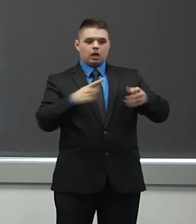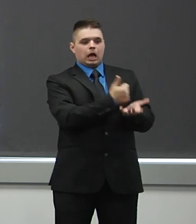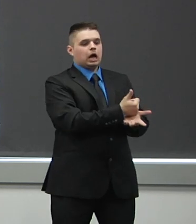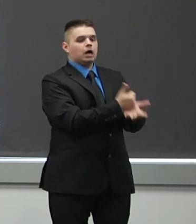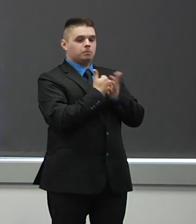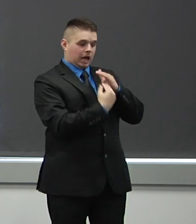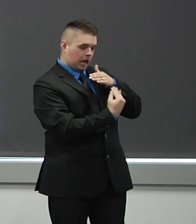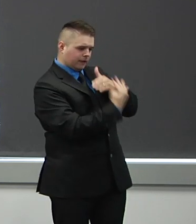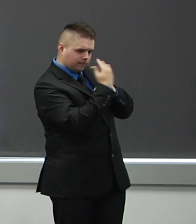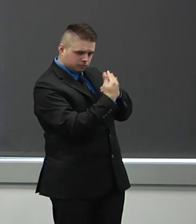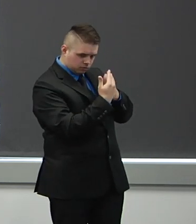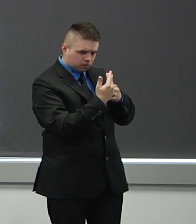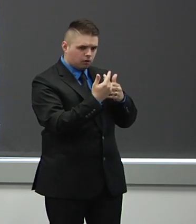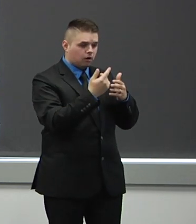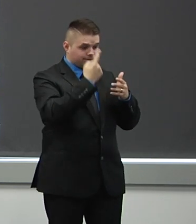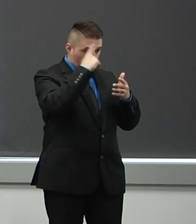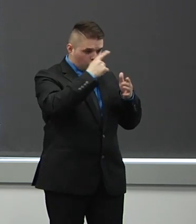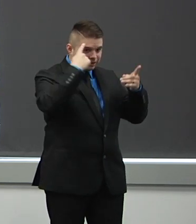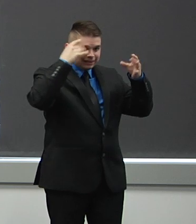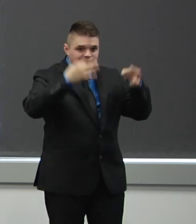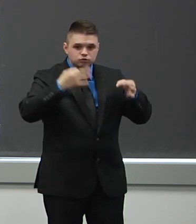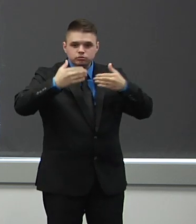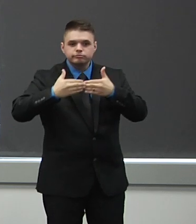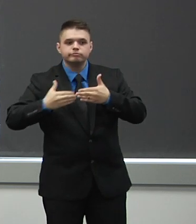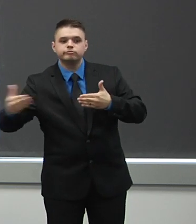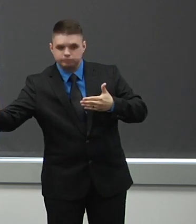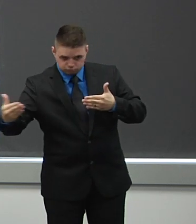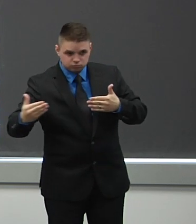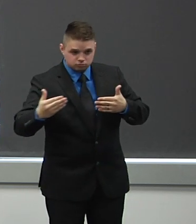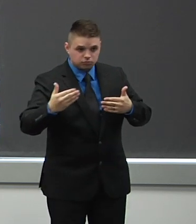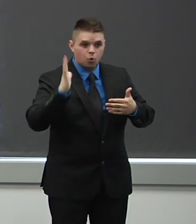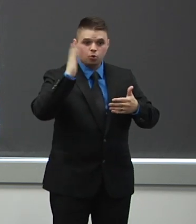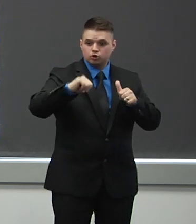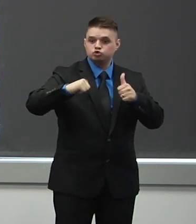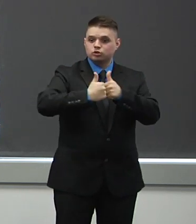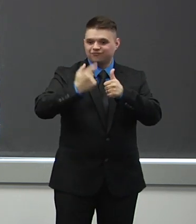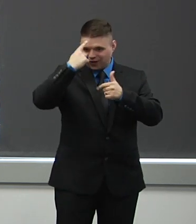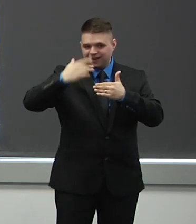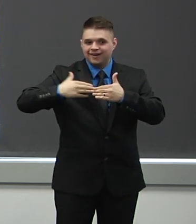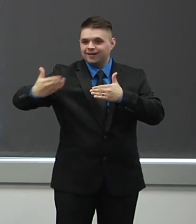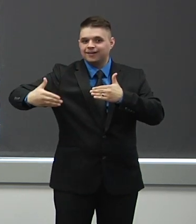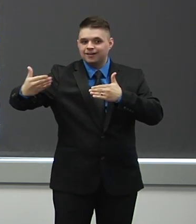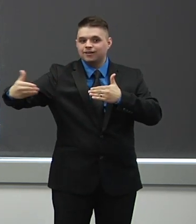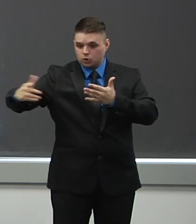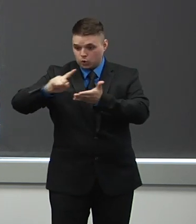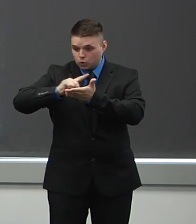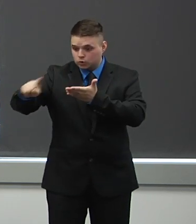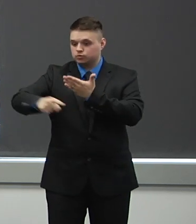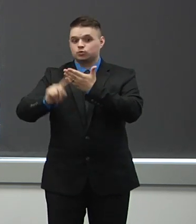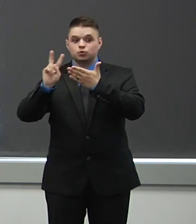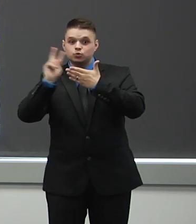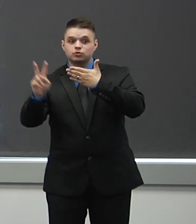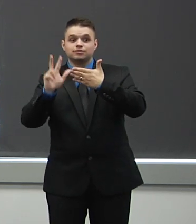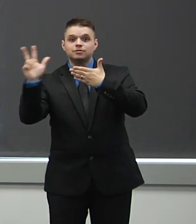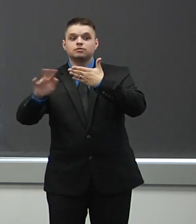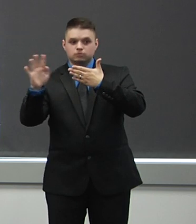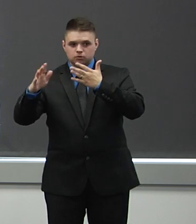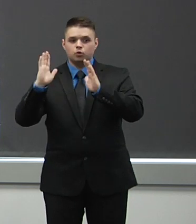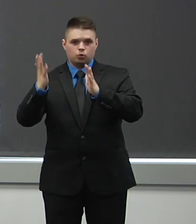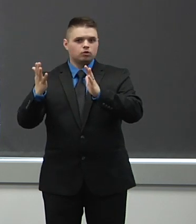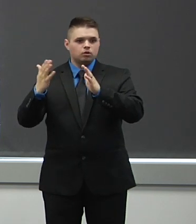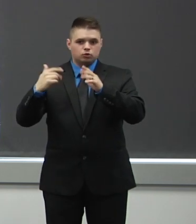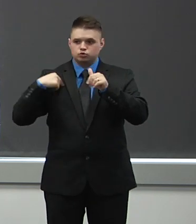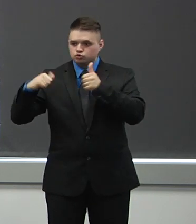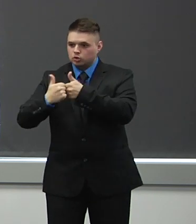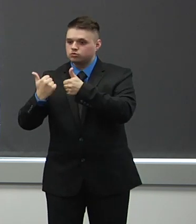going to be faced with some challenging decisions over the next several weeks, and I wanted to have the